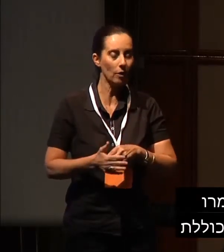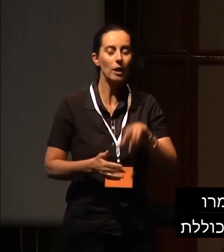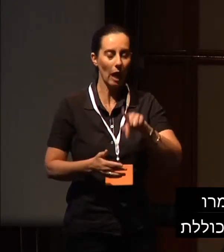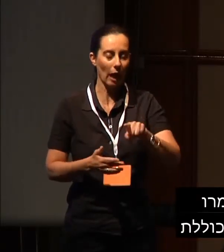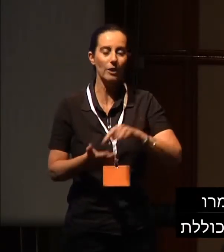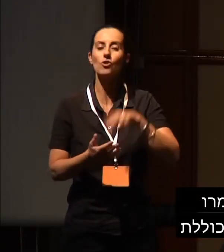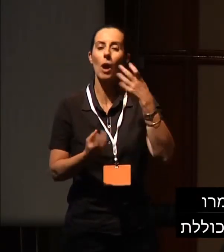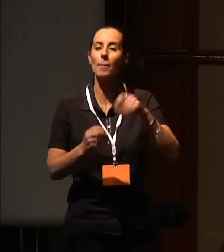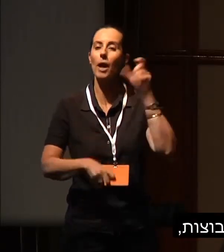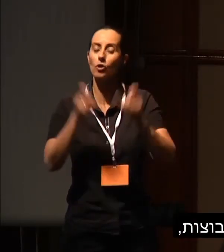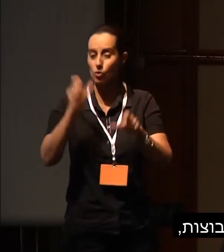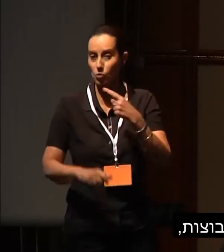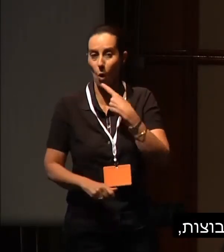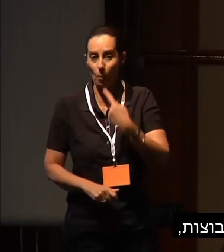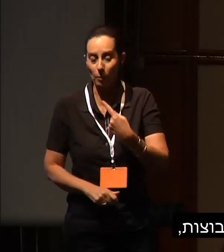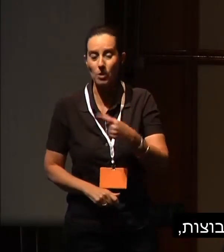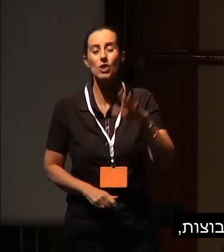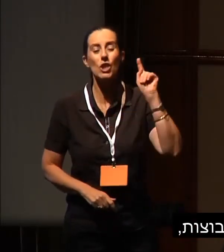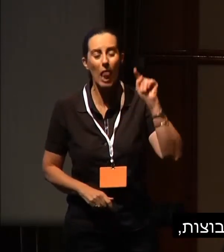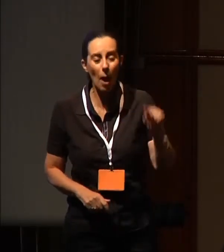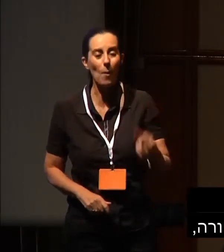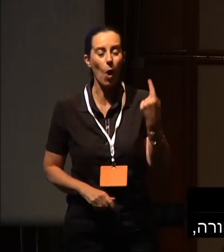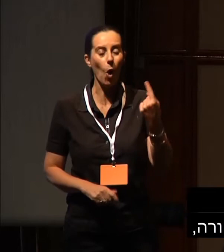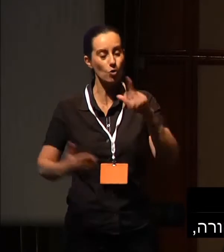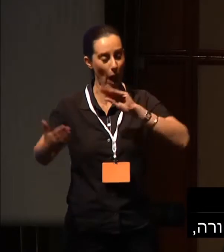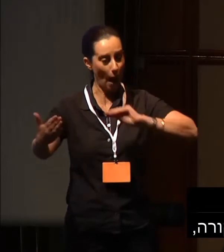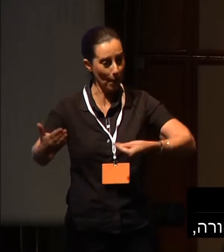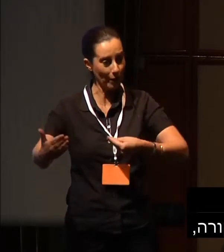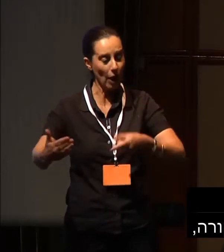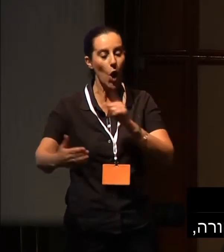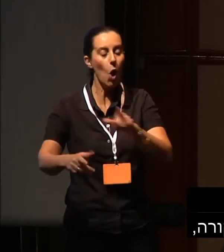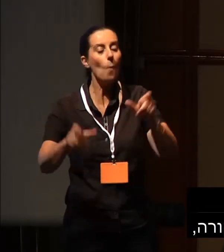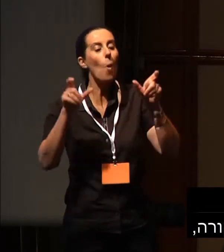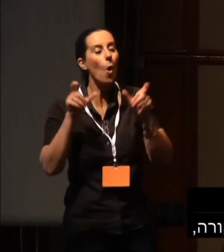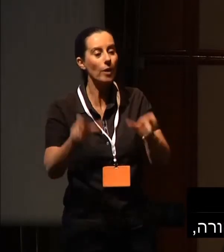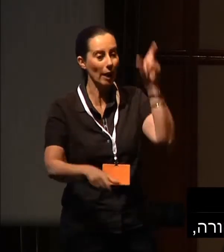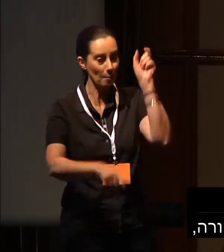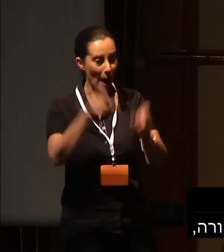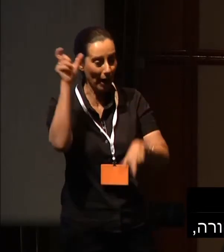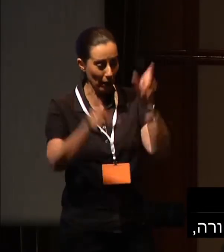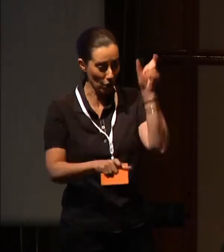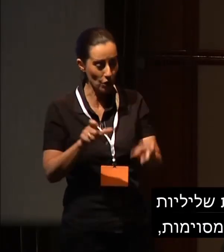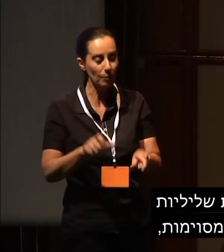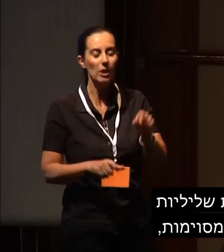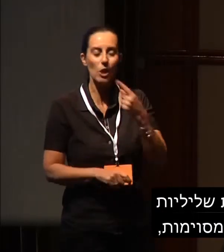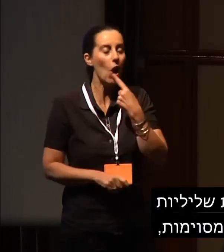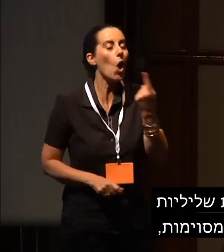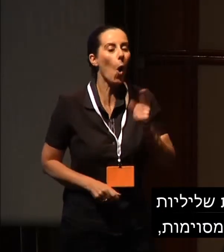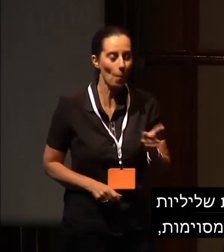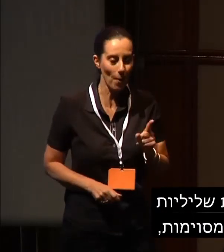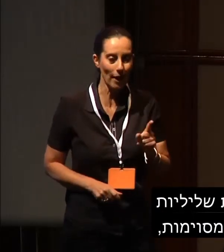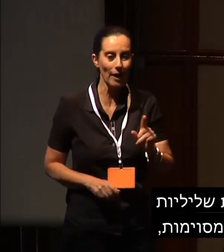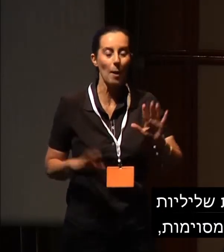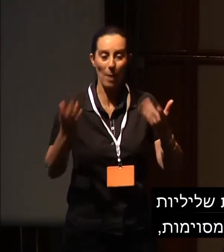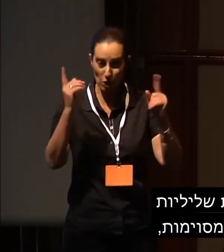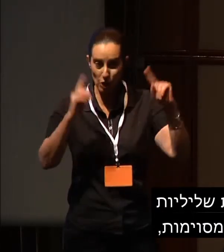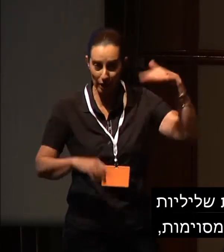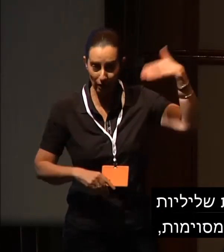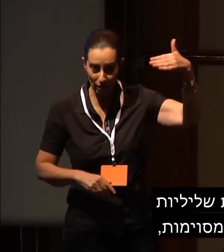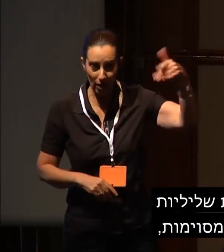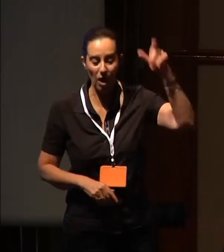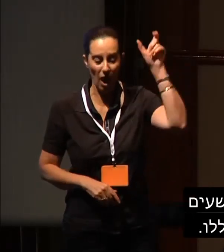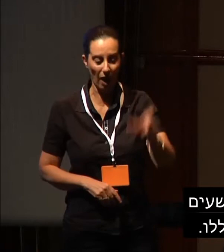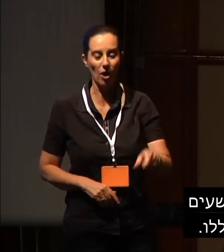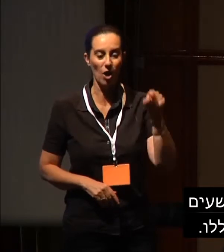though the convention sticks to a specific number of groups, this does not mean that whatever happens, whatever negative actions happen towards